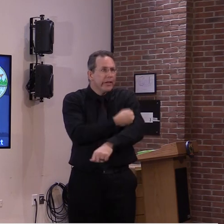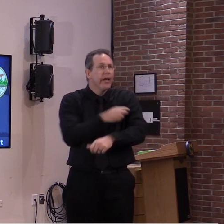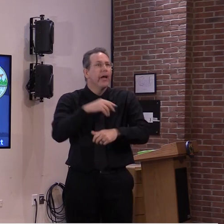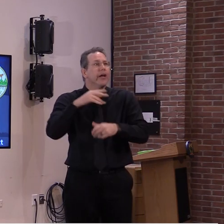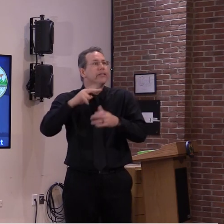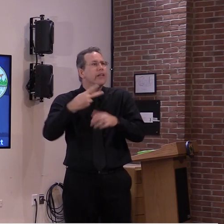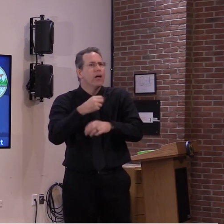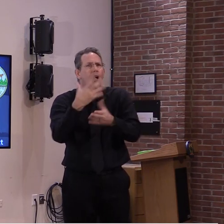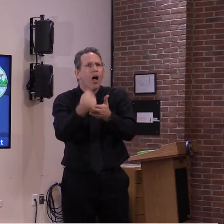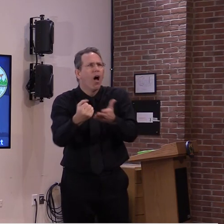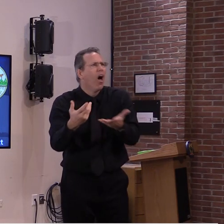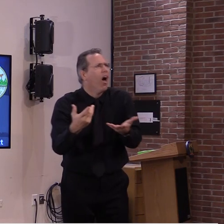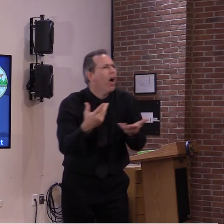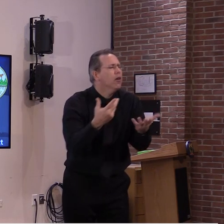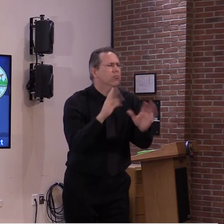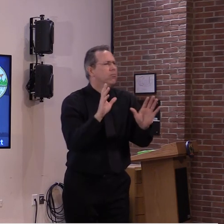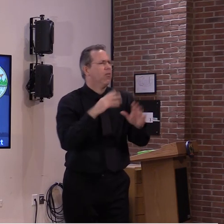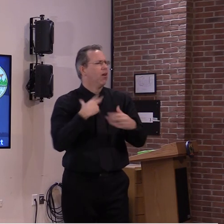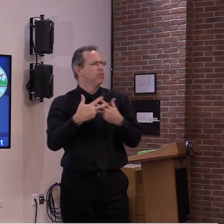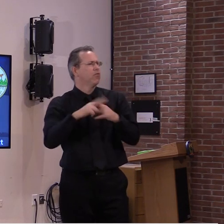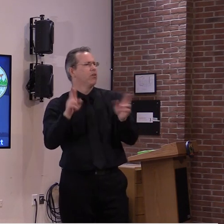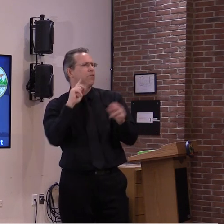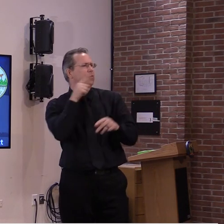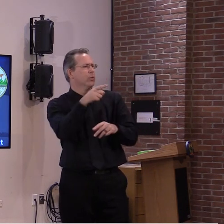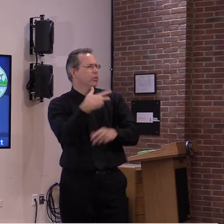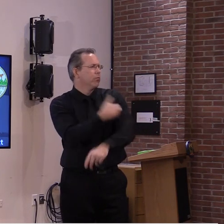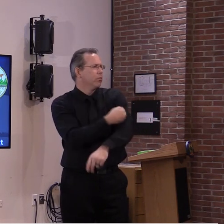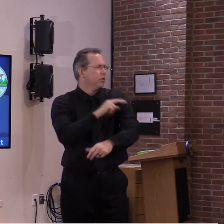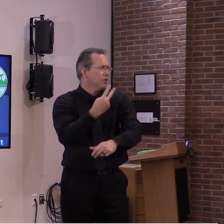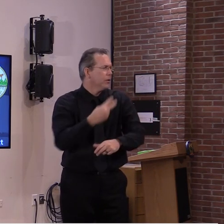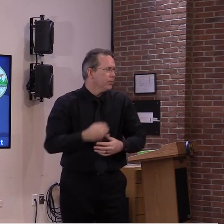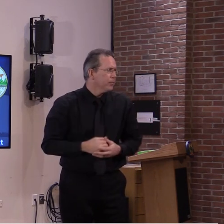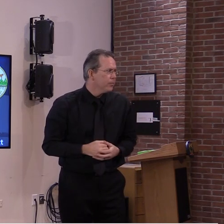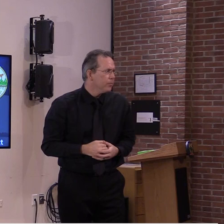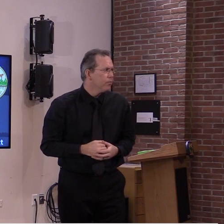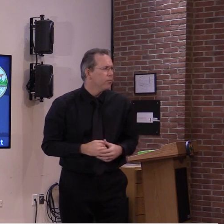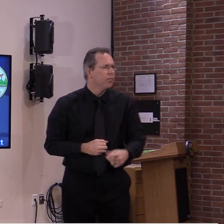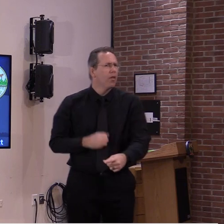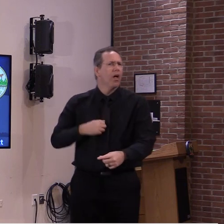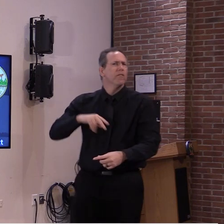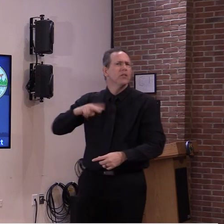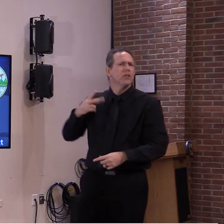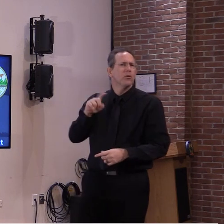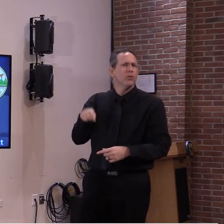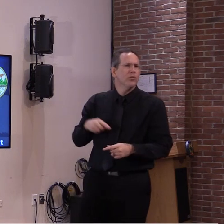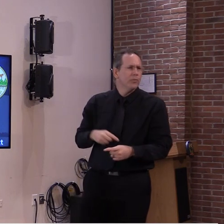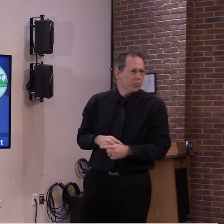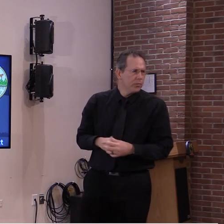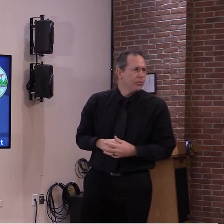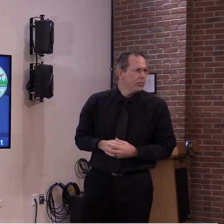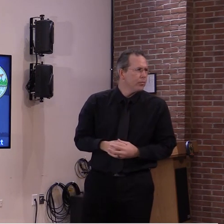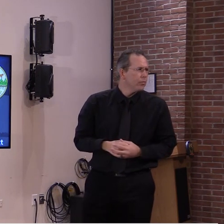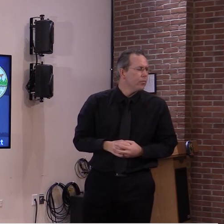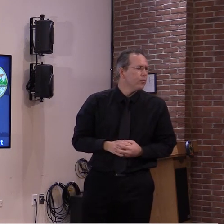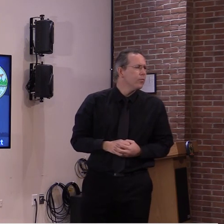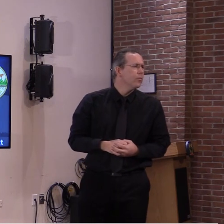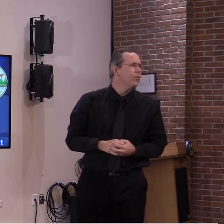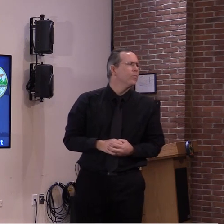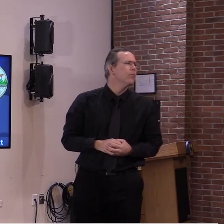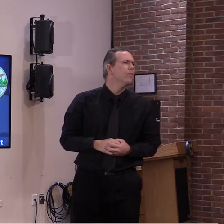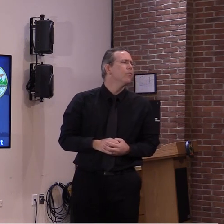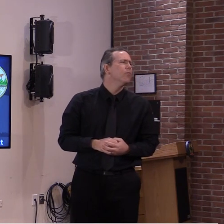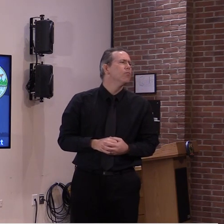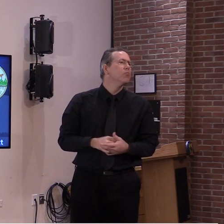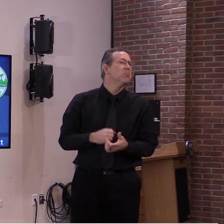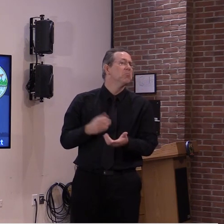Okay. Thank you for that. You also, Governor and Dr. Levine, at the start of the conference, urged people